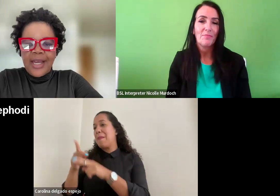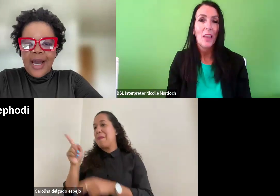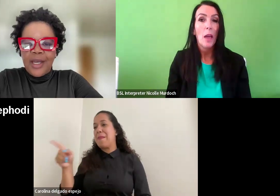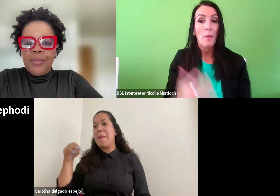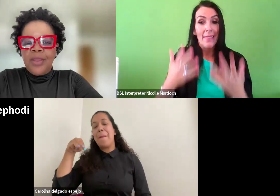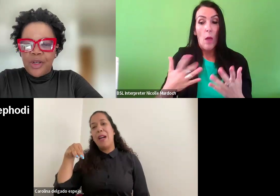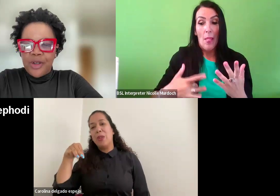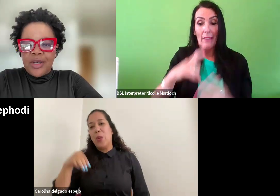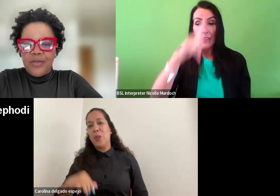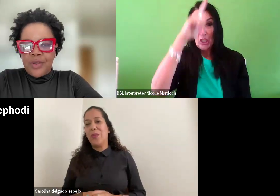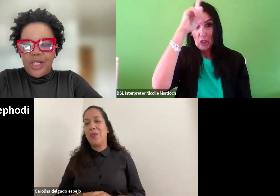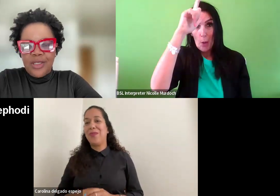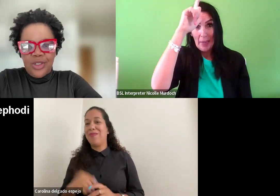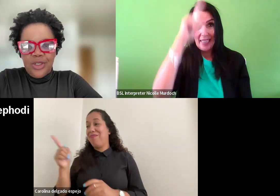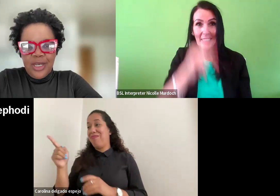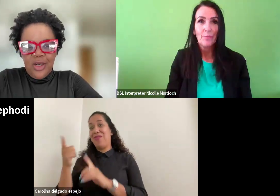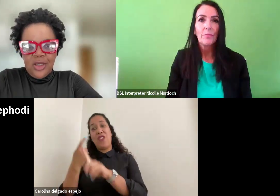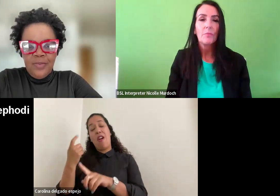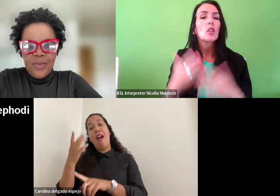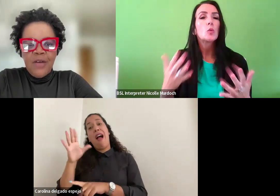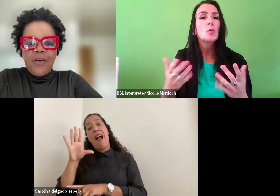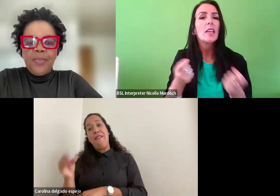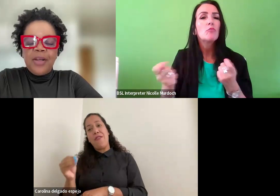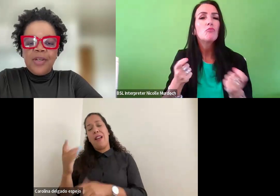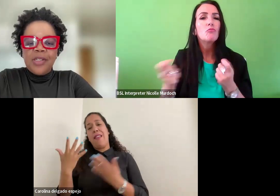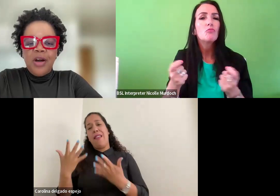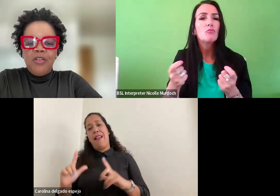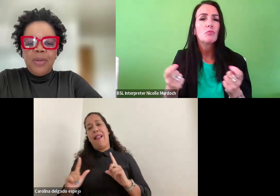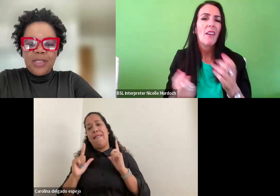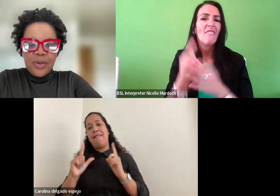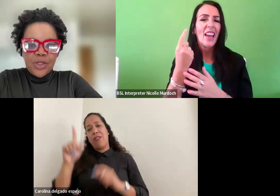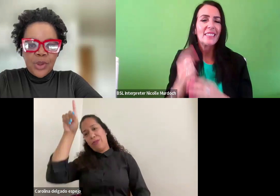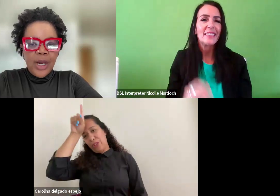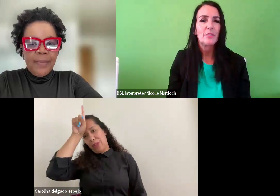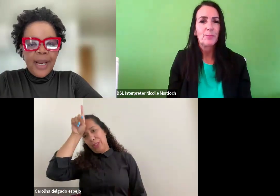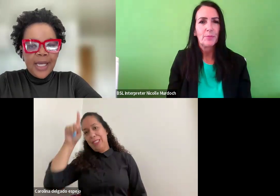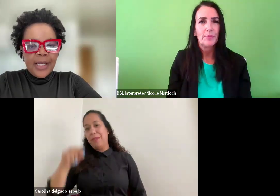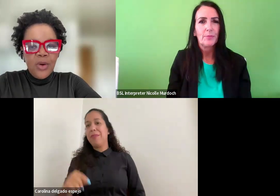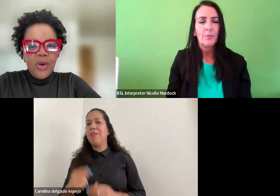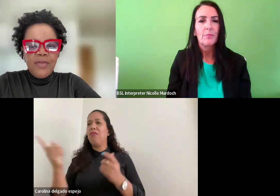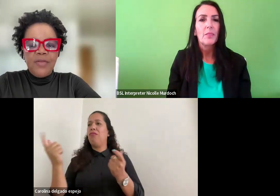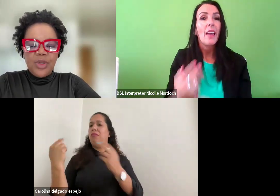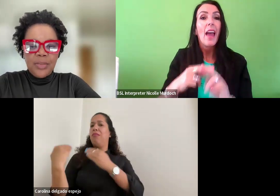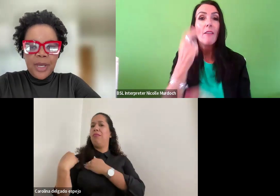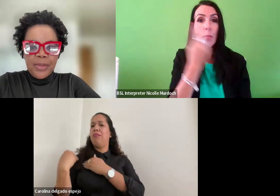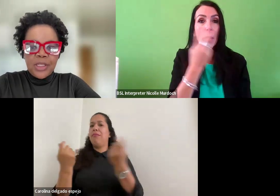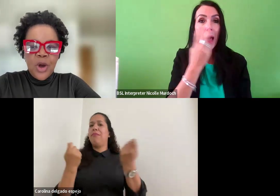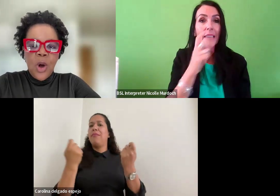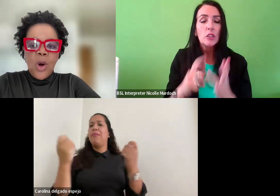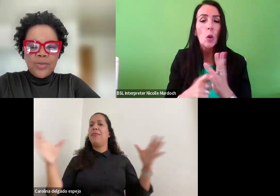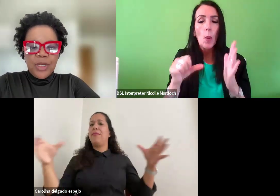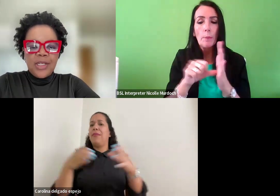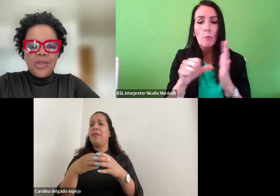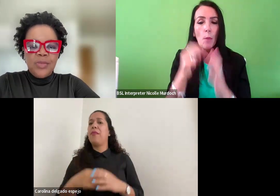Germany, and I am the moderator for today's digital dialogue. For the benefit of participants who are blind or have a visual